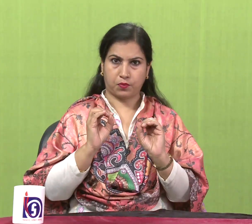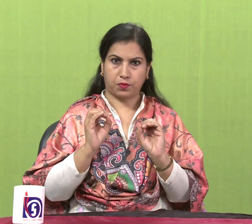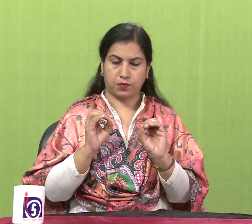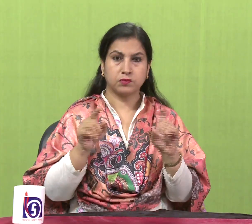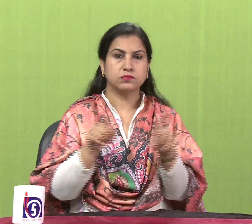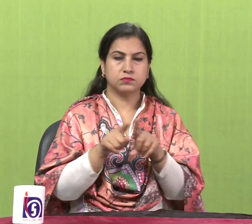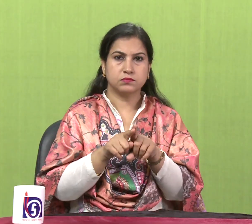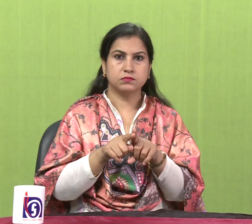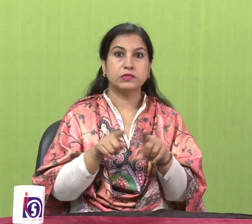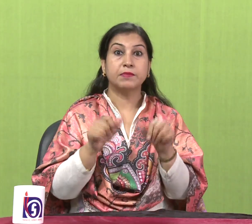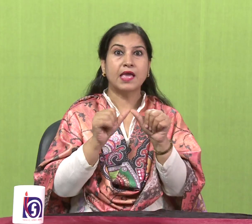or air condition